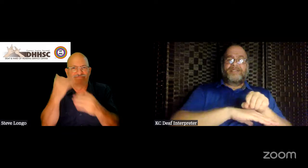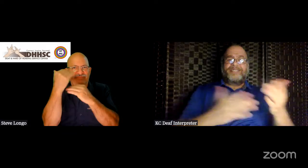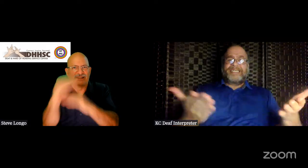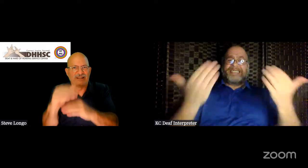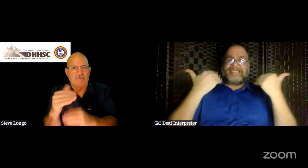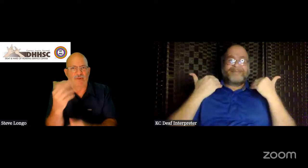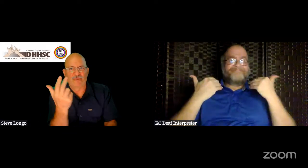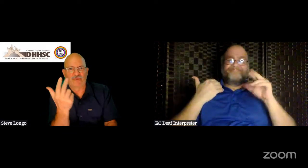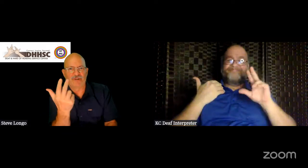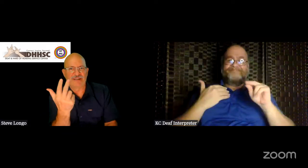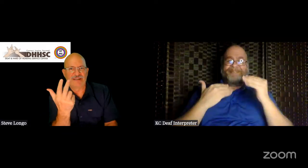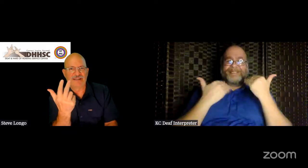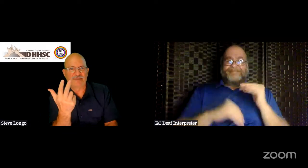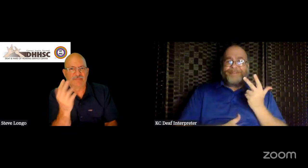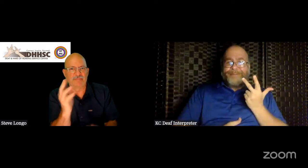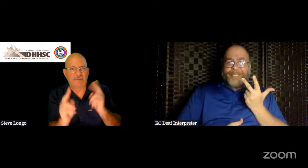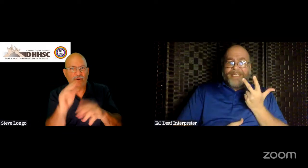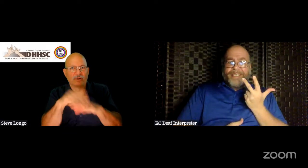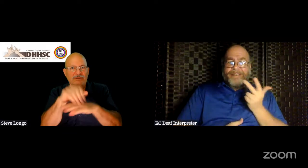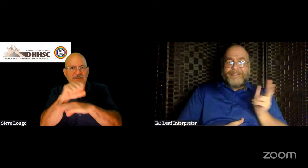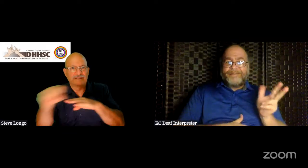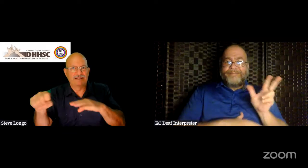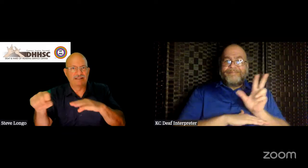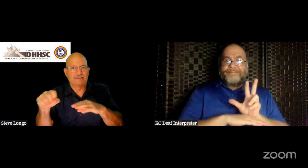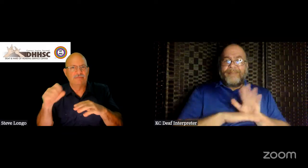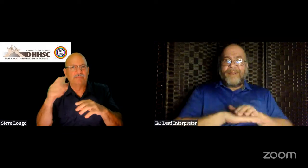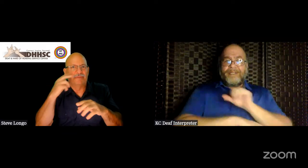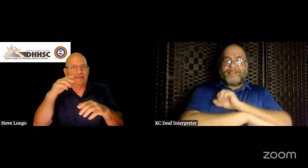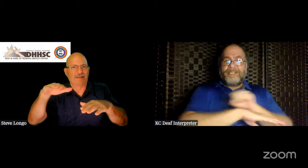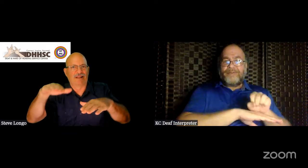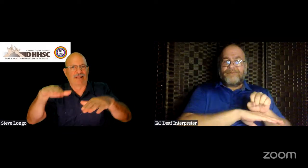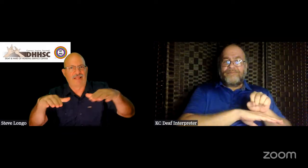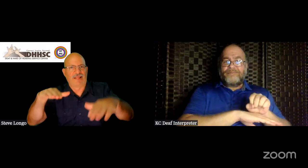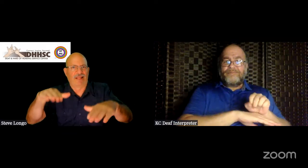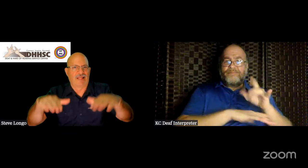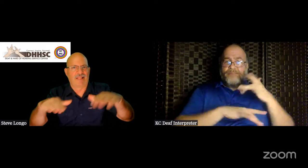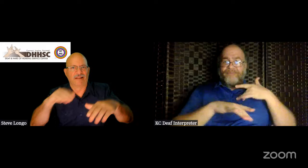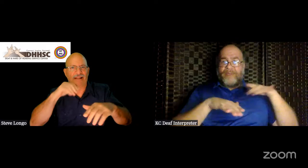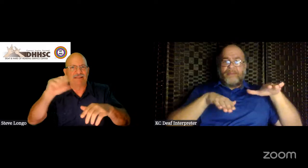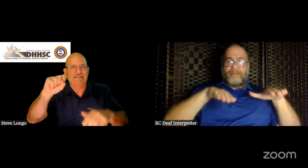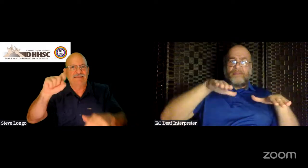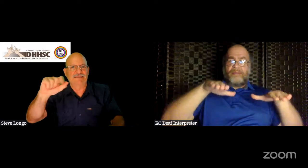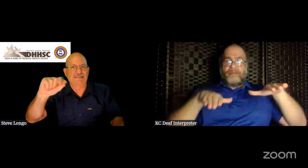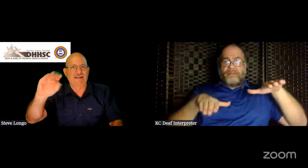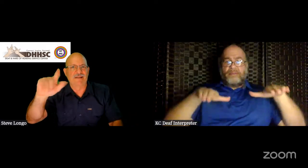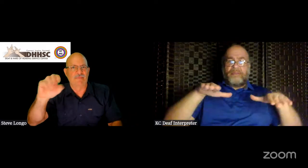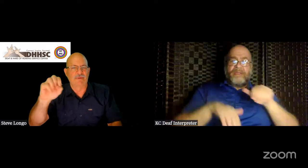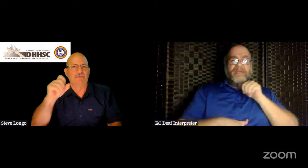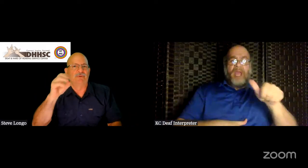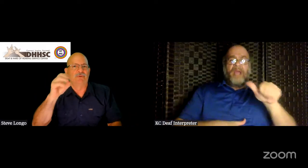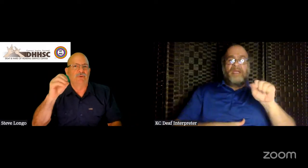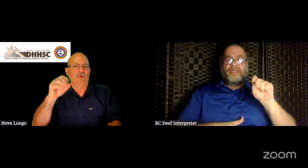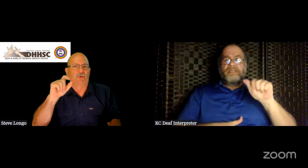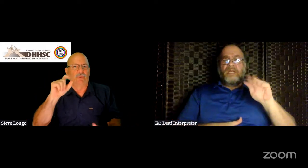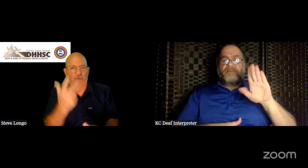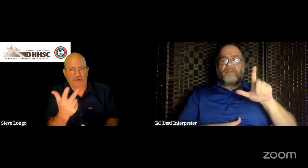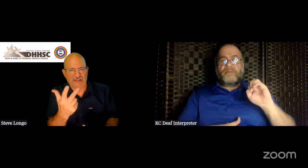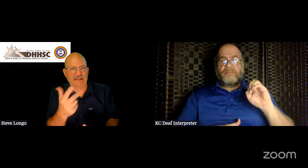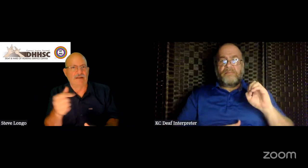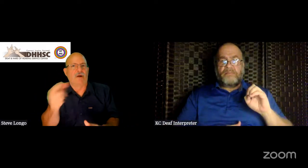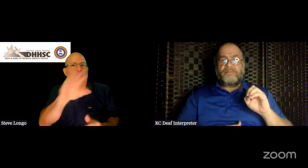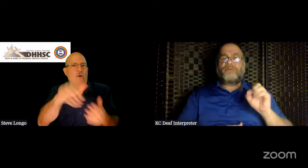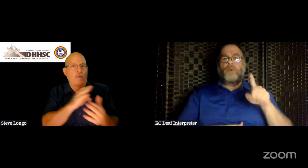couldn't even get on the stage when we tried to invite them all up. We couldn't invite them all. We just could have